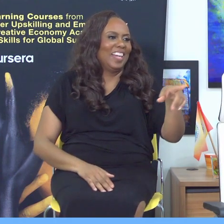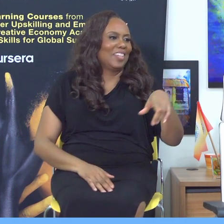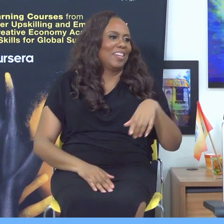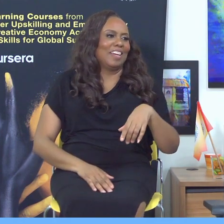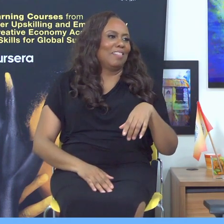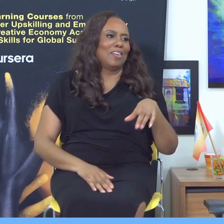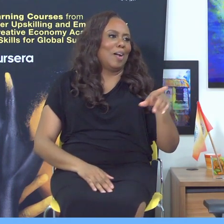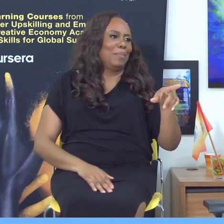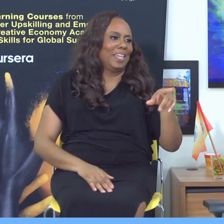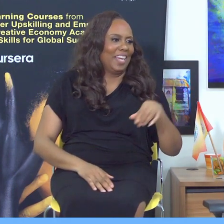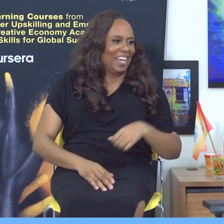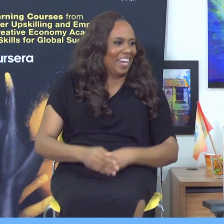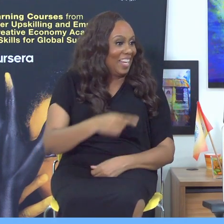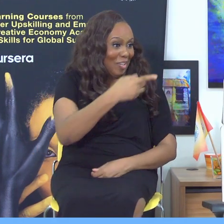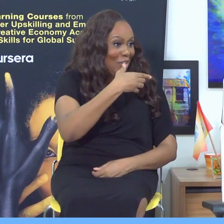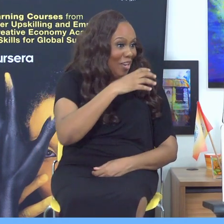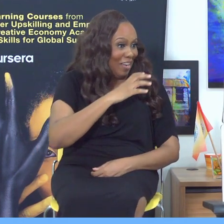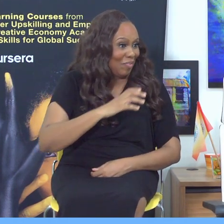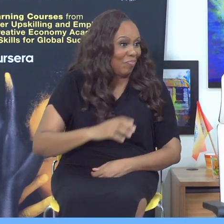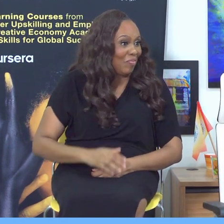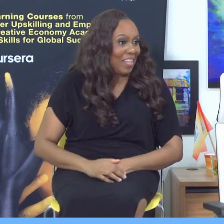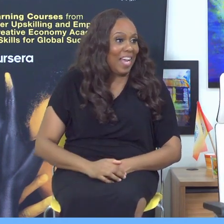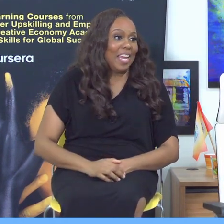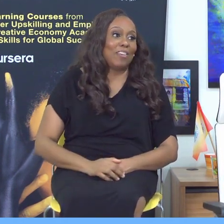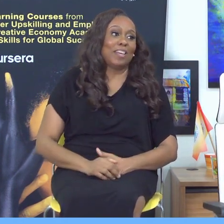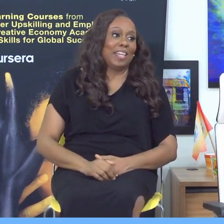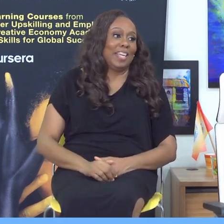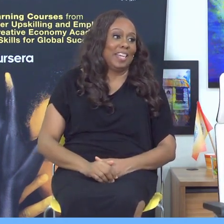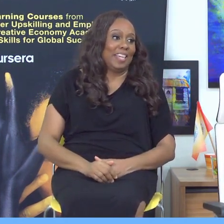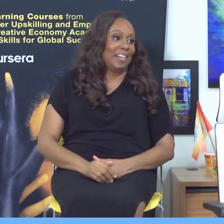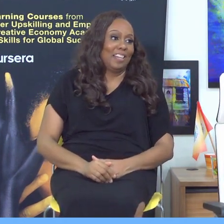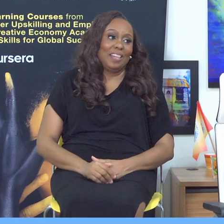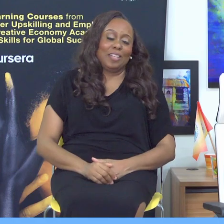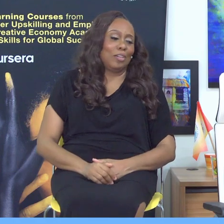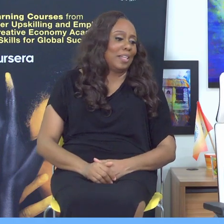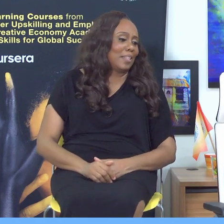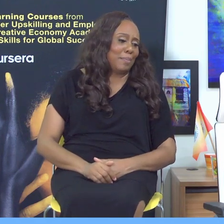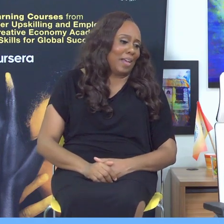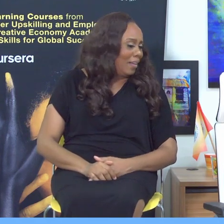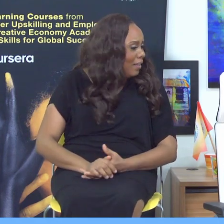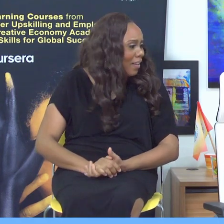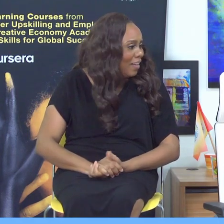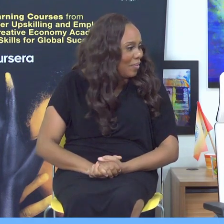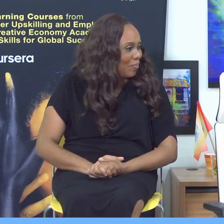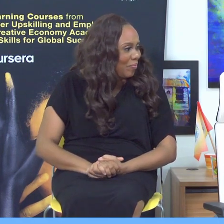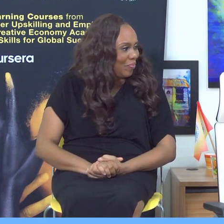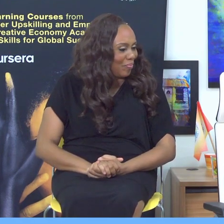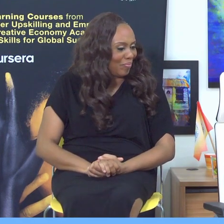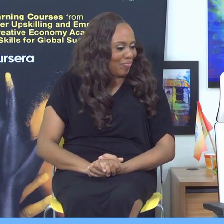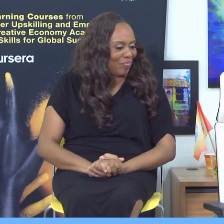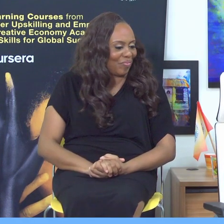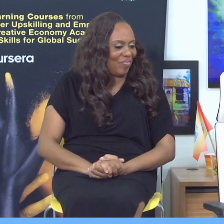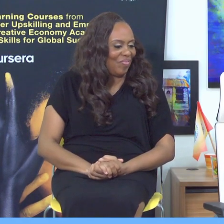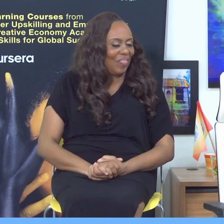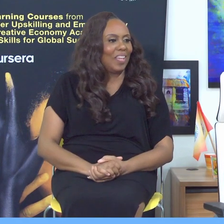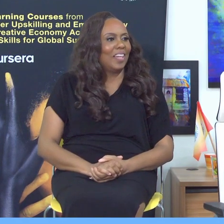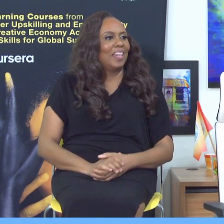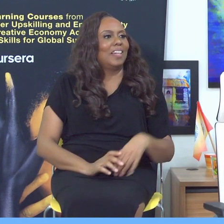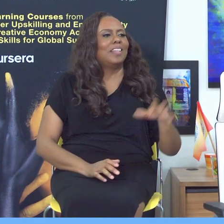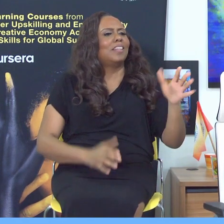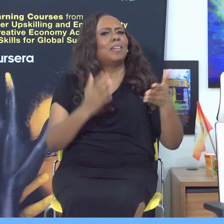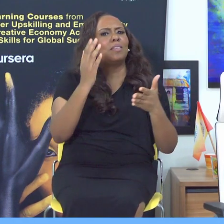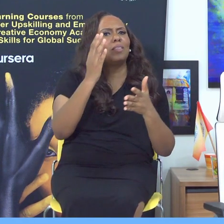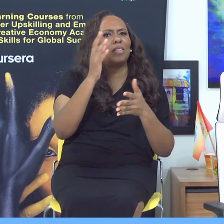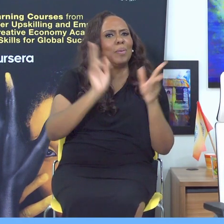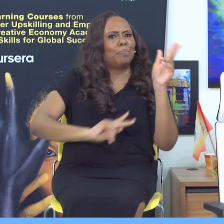Soraya. No, not me. I really hate it. I don't like the smell. Even people who don't like the taste